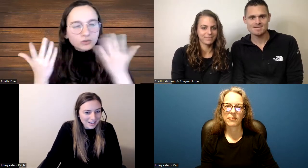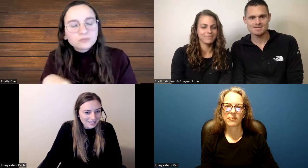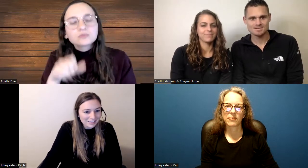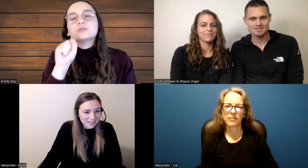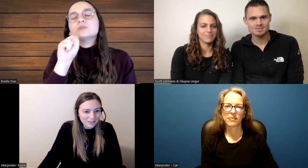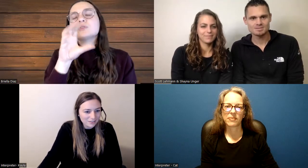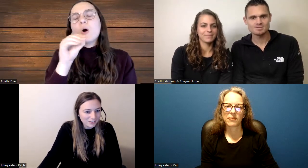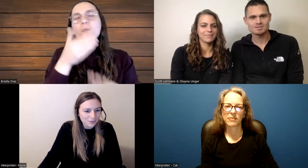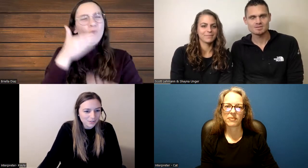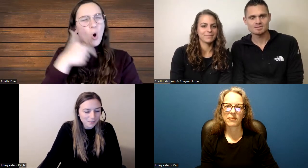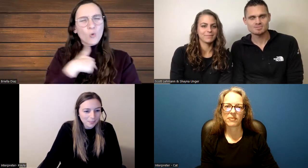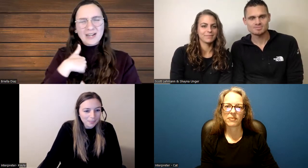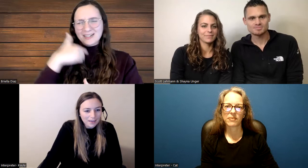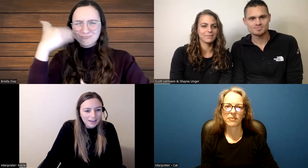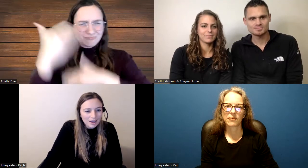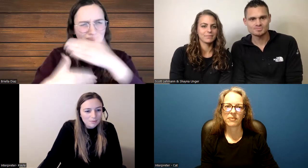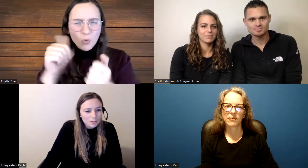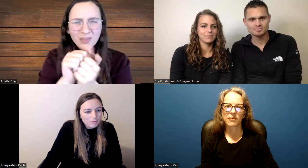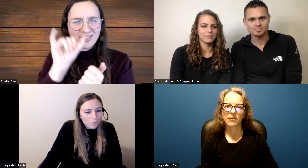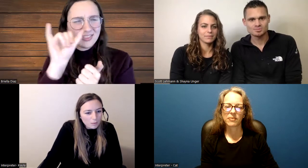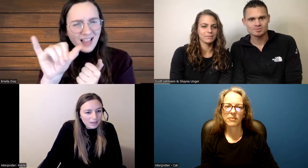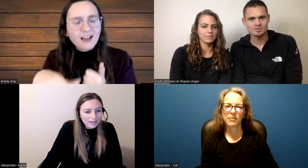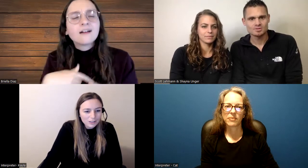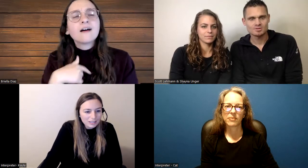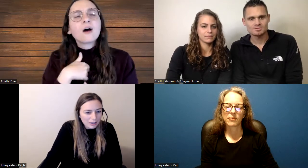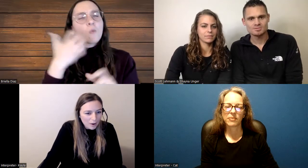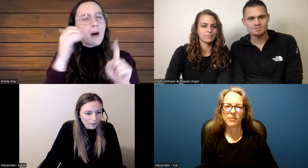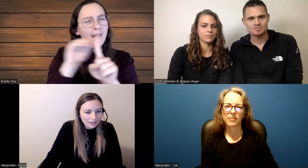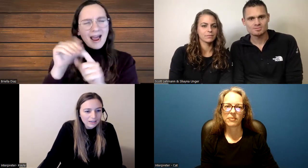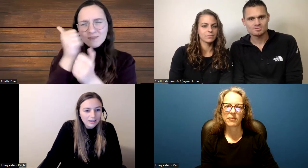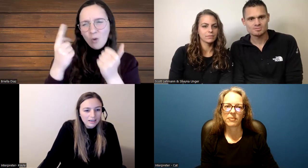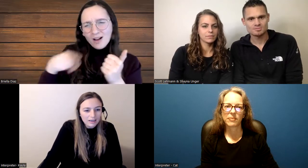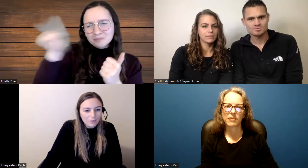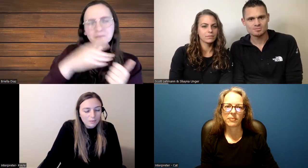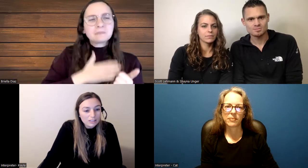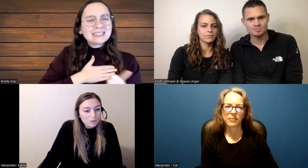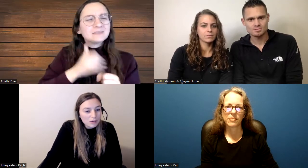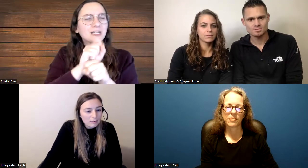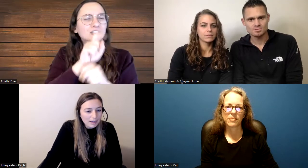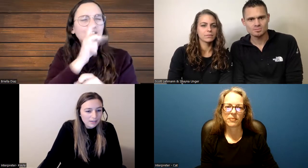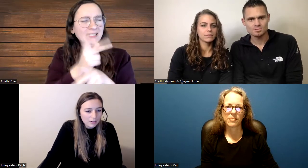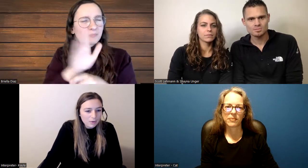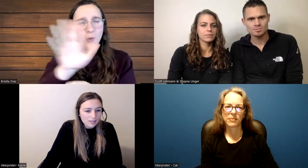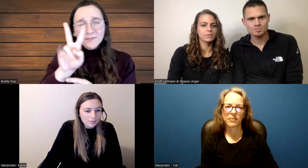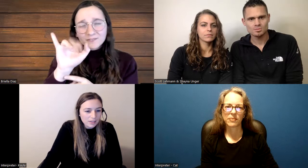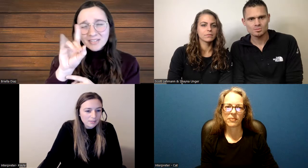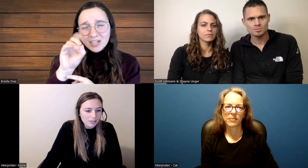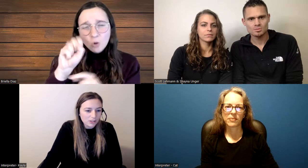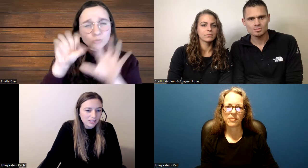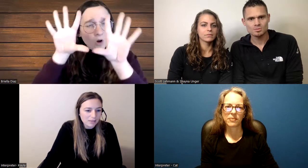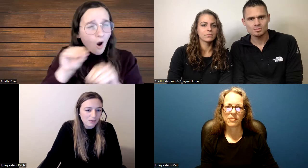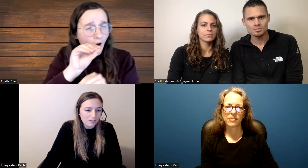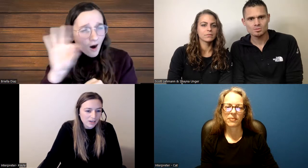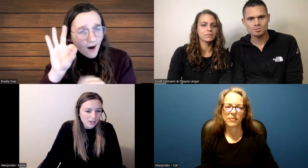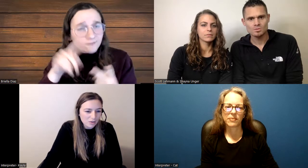world as a deaf individuals. So before we actually get going, we do want to remind everyone to please make